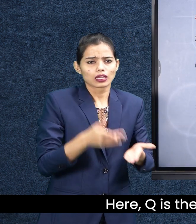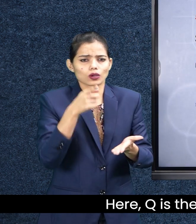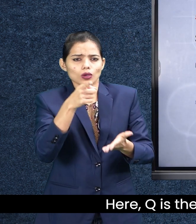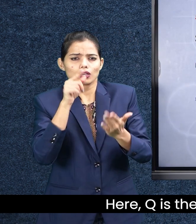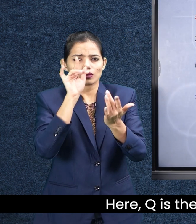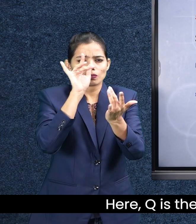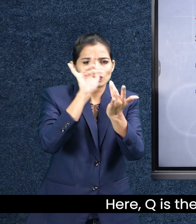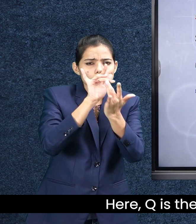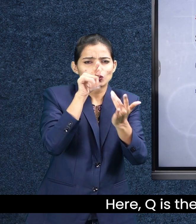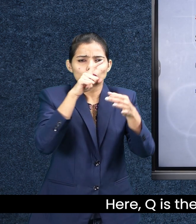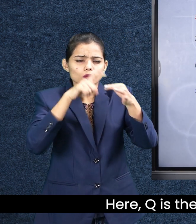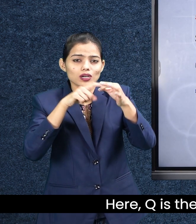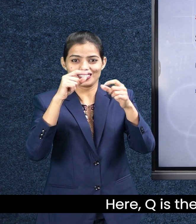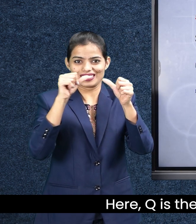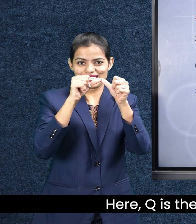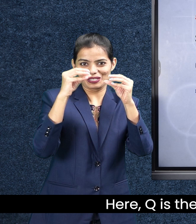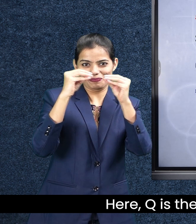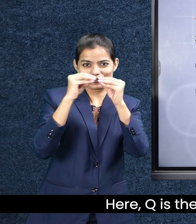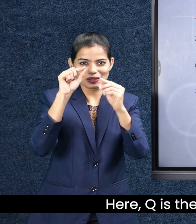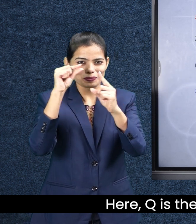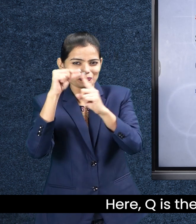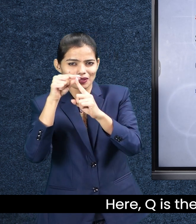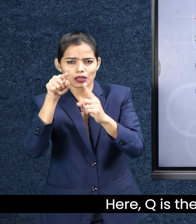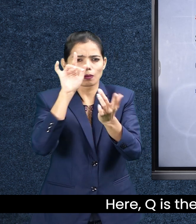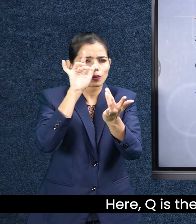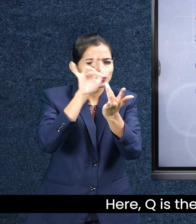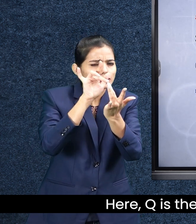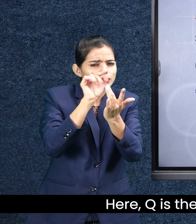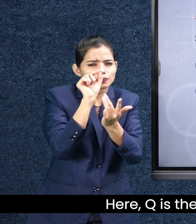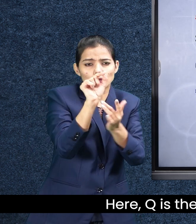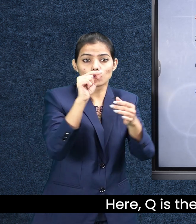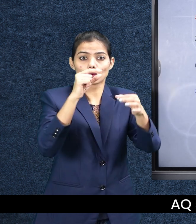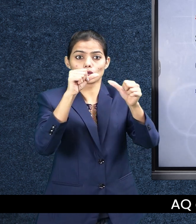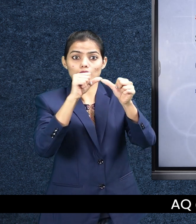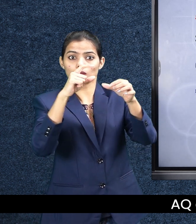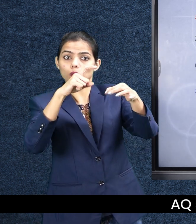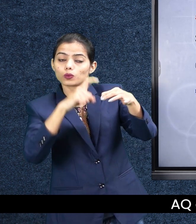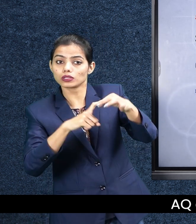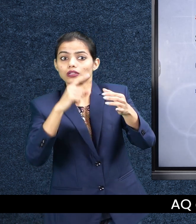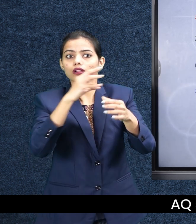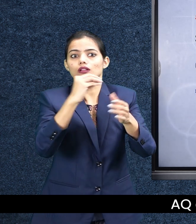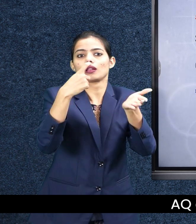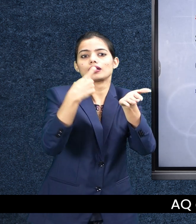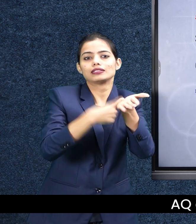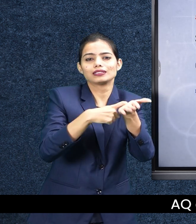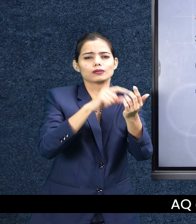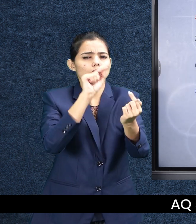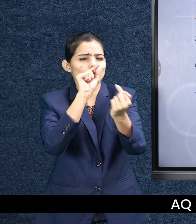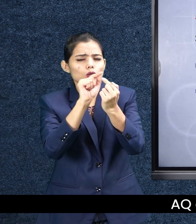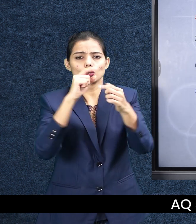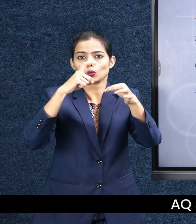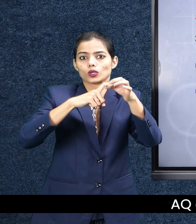Here Q is the midpoint of AB, P is the midpoint of AQ and R is the midpoint of